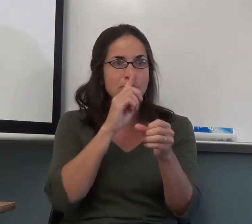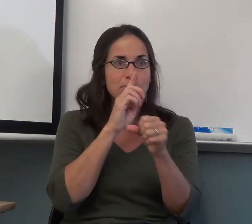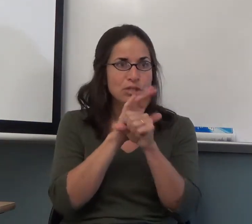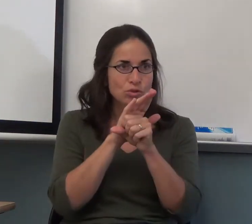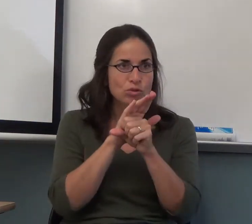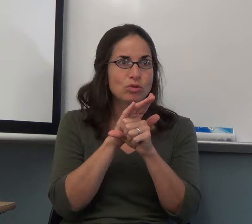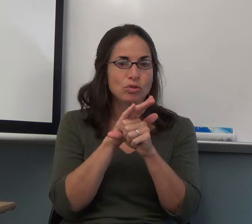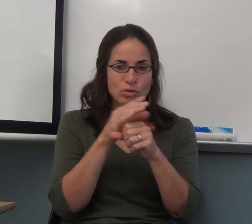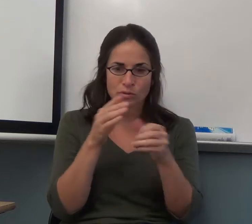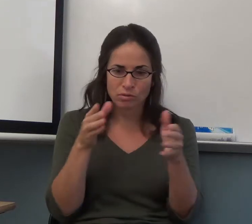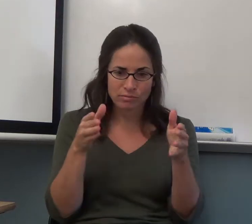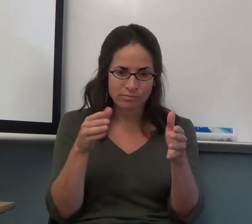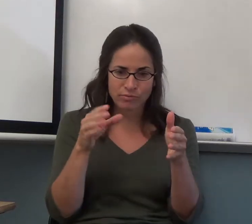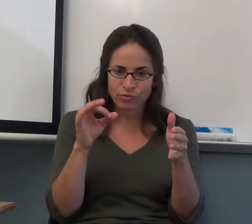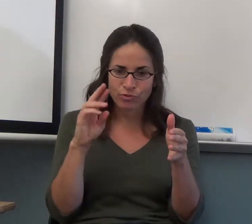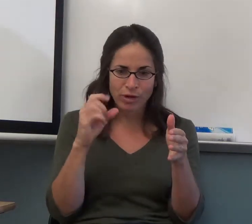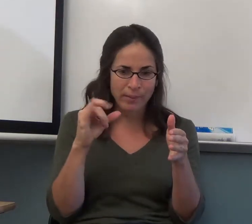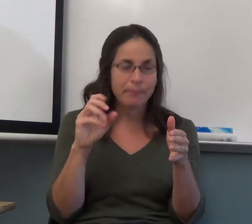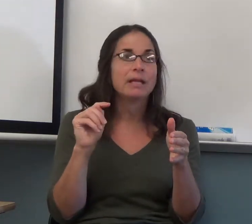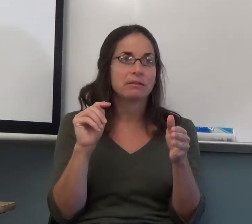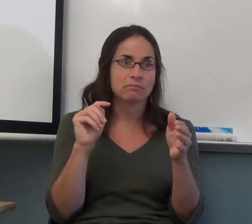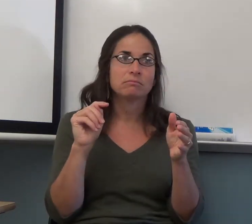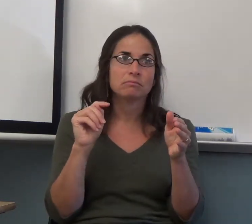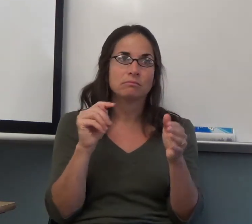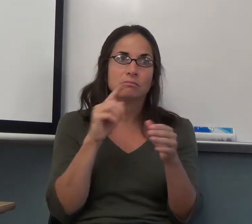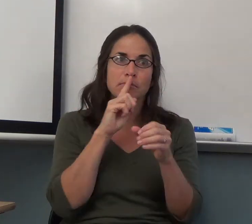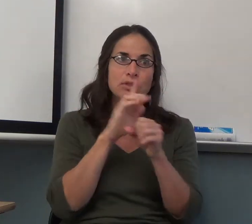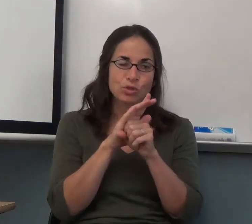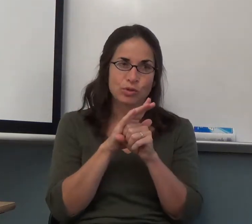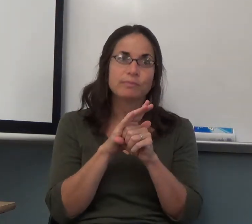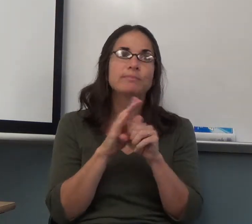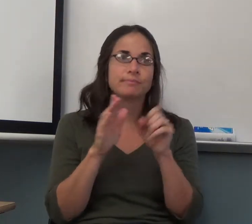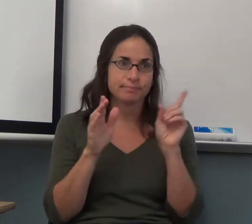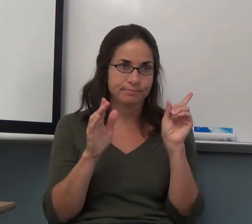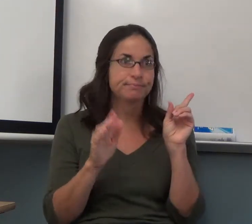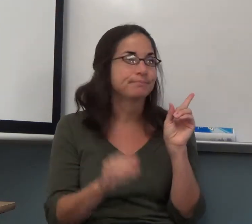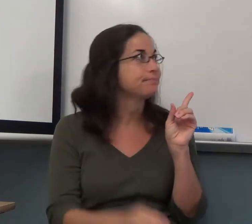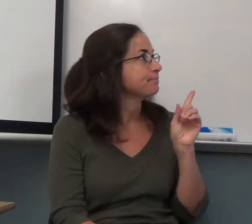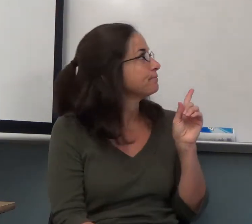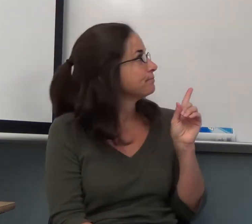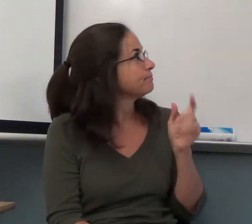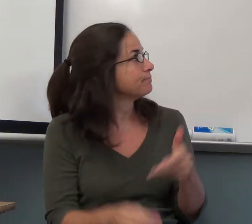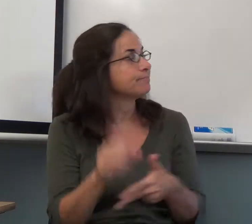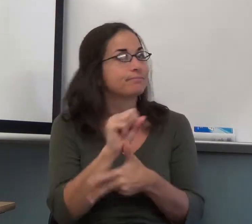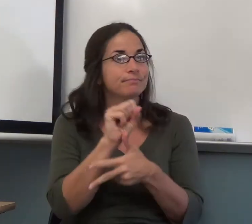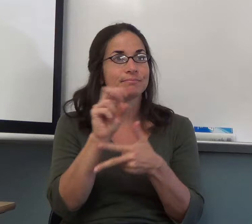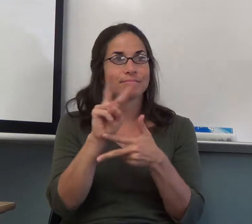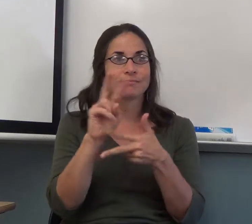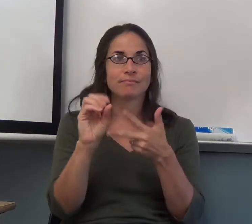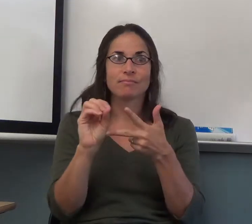piece, a sentence fragment, without the most important parts of the sentence, right? Okay, now,